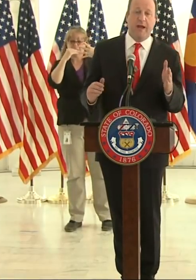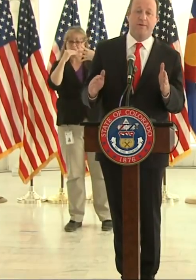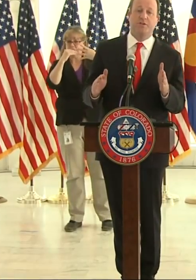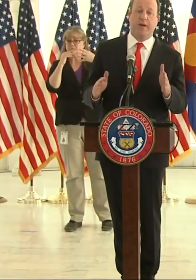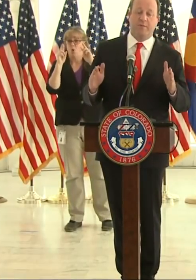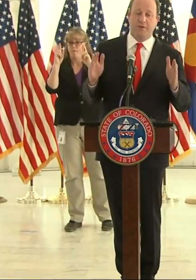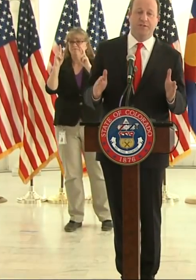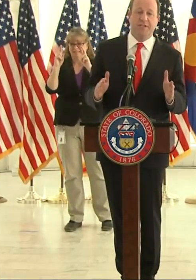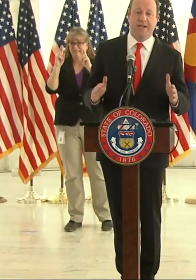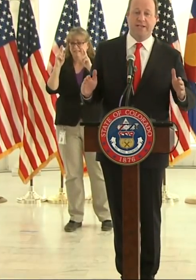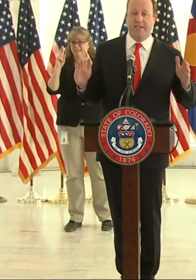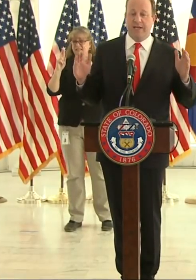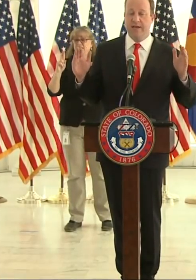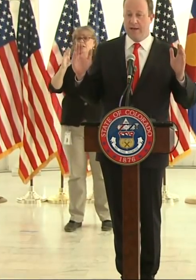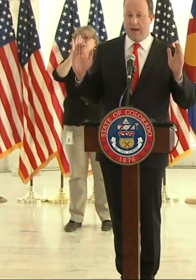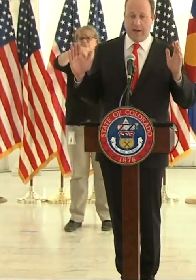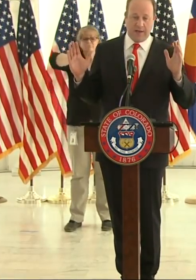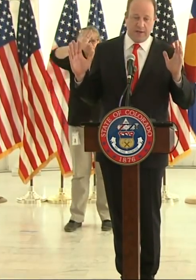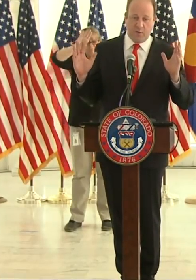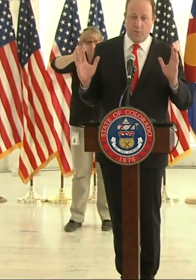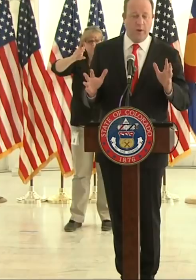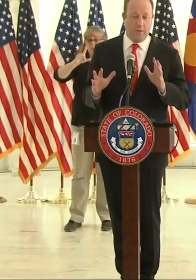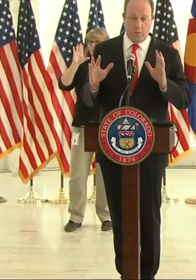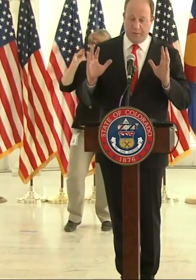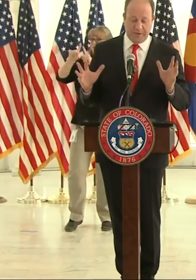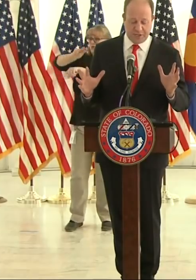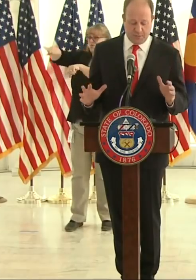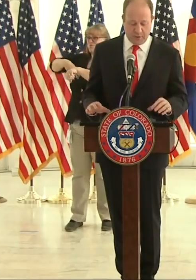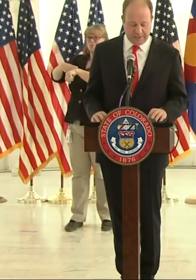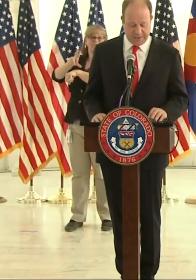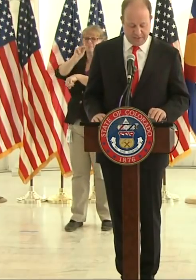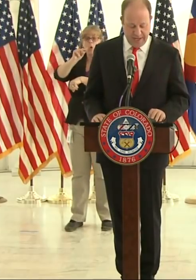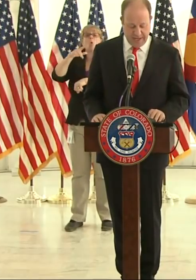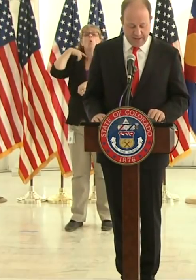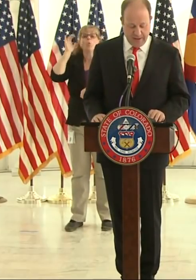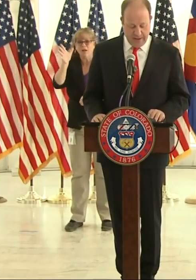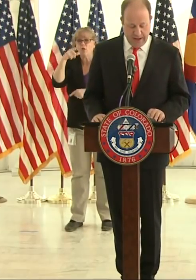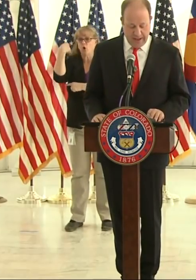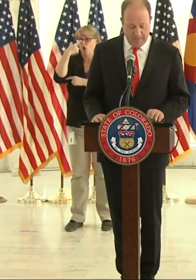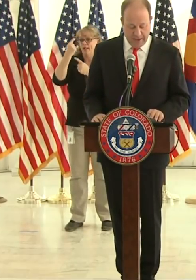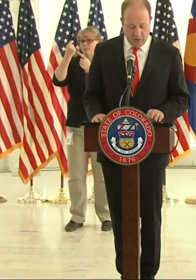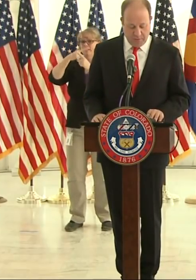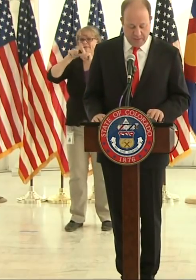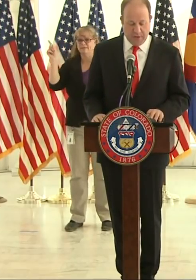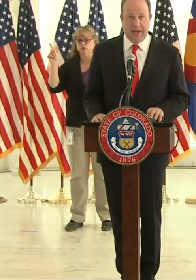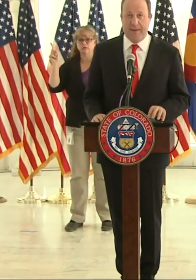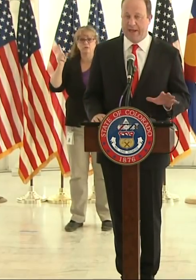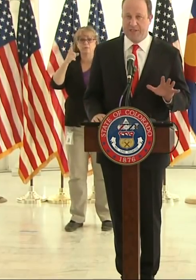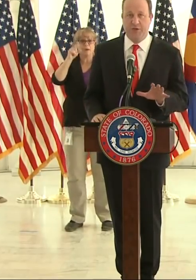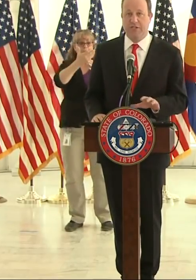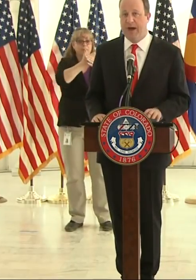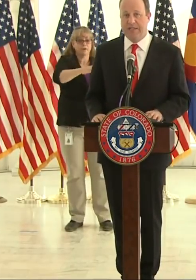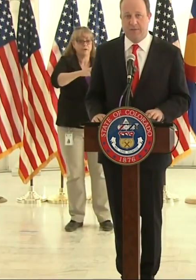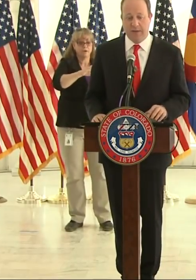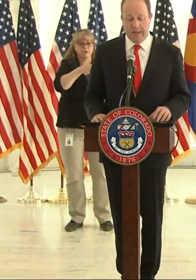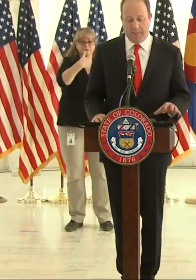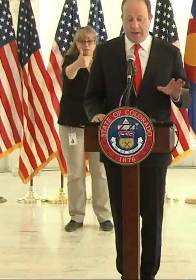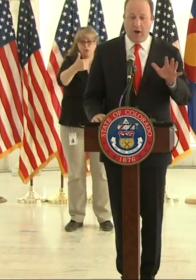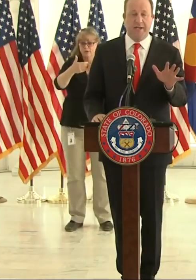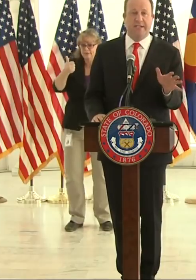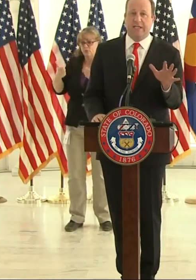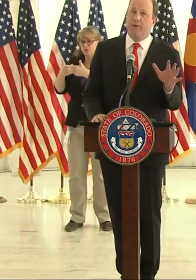those parameters around reducing the density, you know, what the additional precautions they're taking, my goal would be to bring that back as soon as